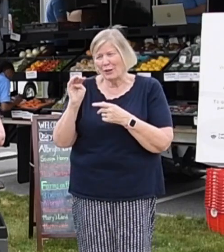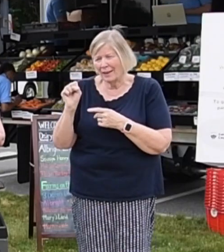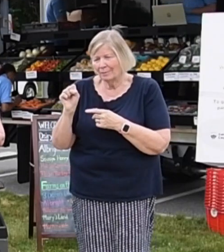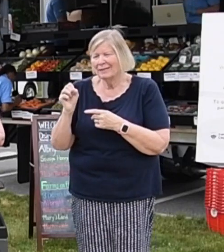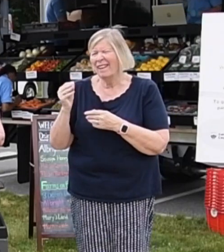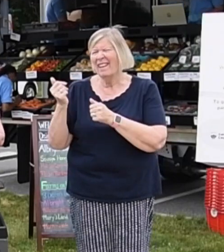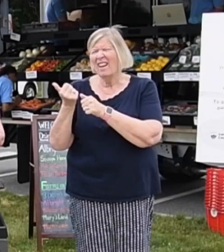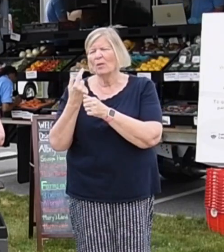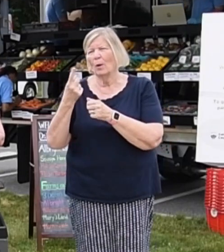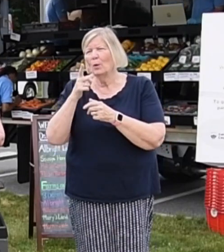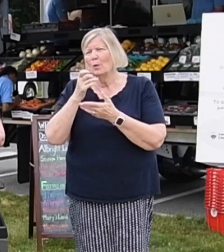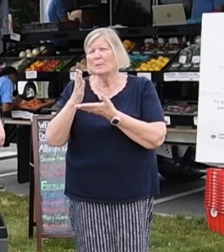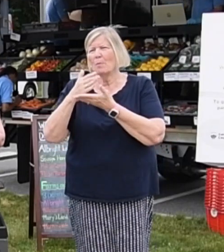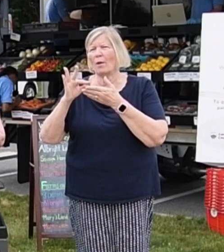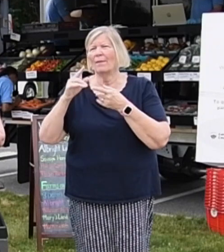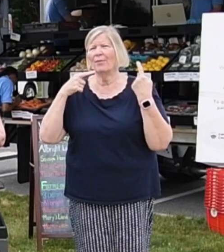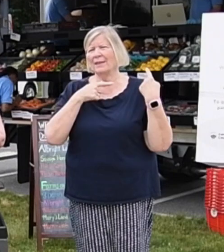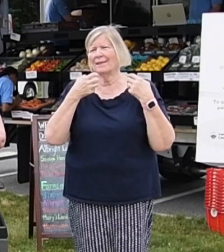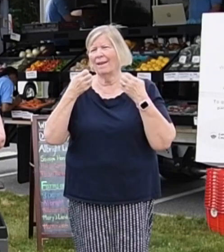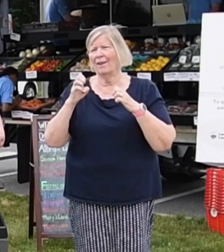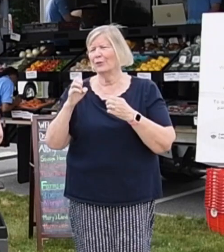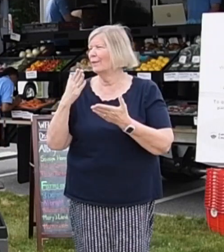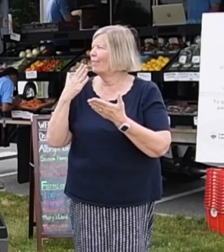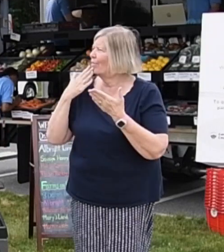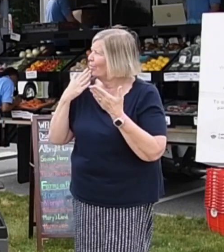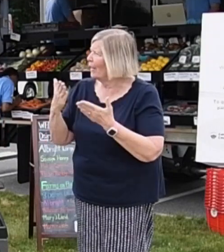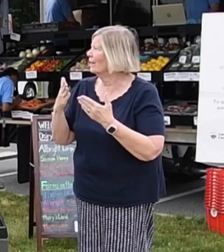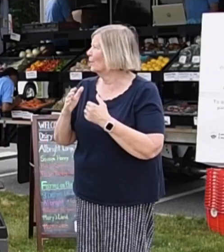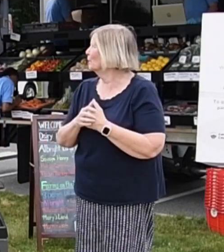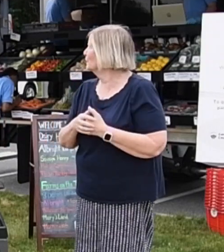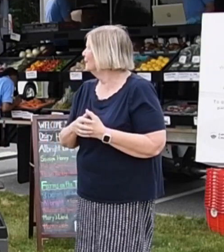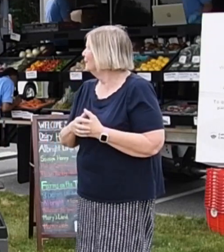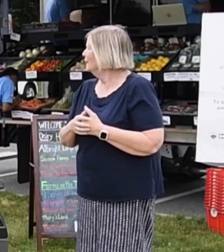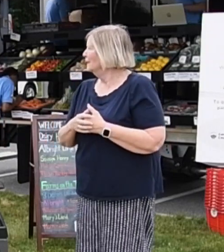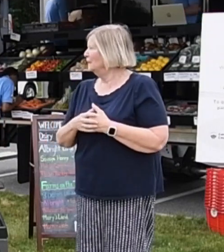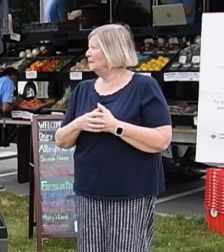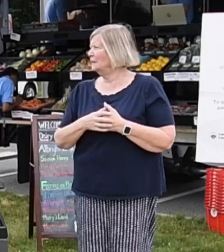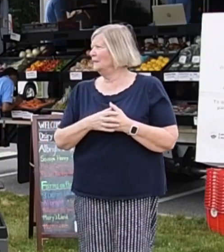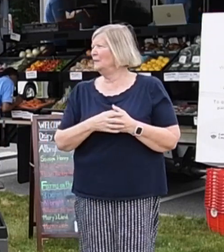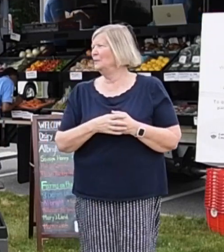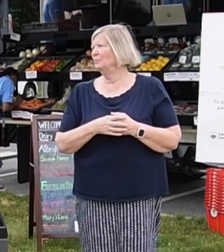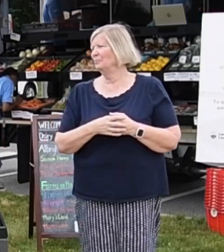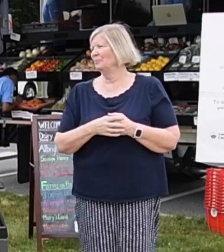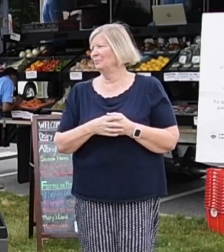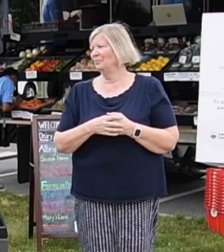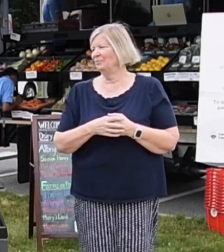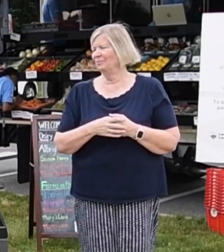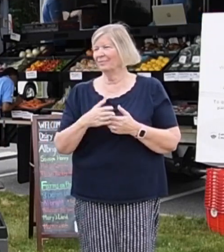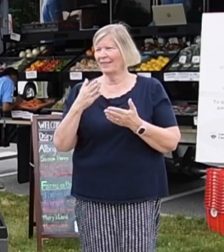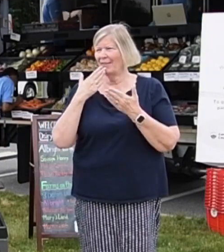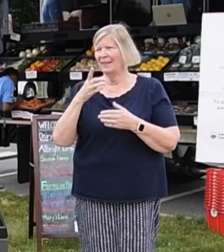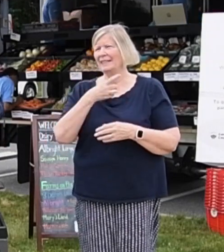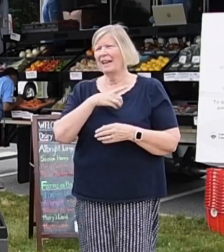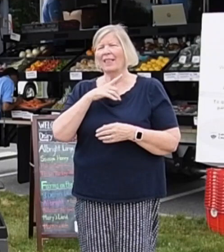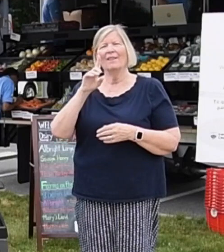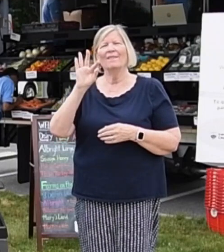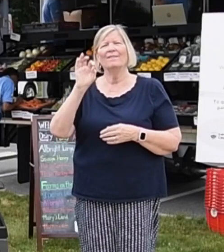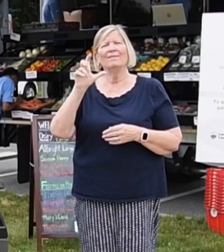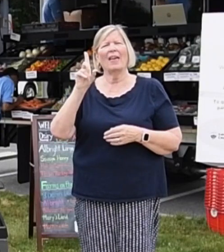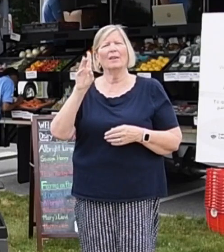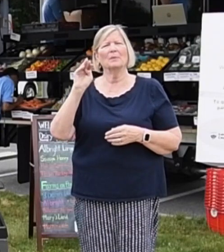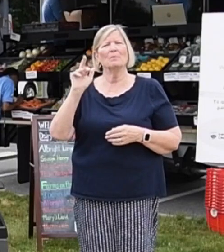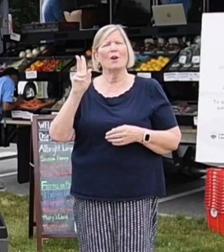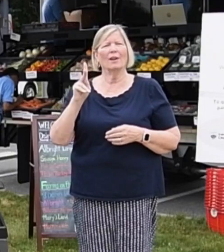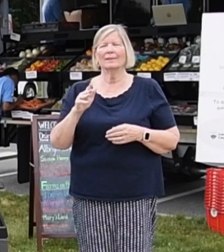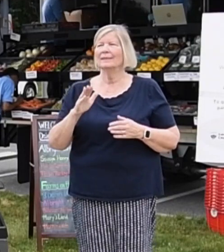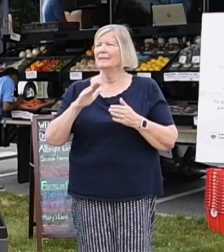everyone who's part of this effort, thank you. Thank you, Delegate Feldmark. Our